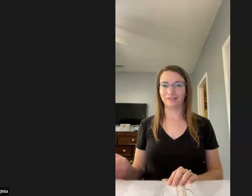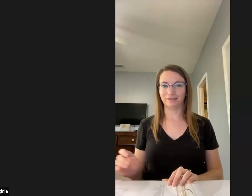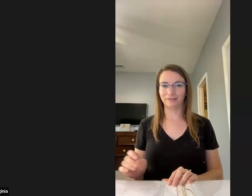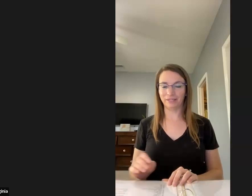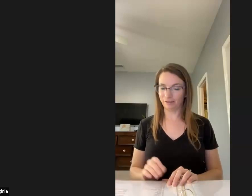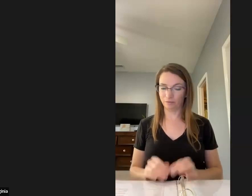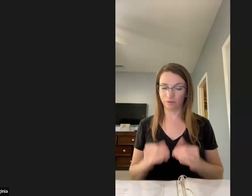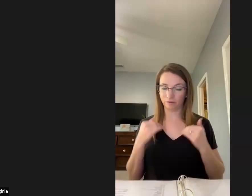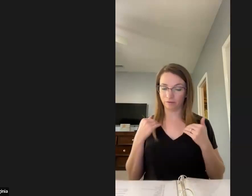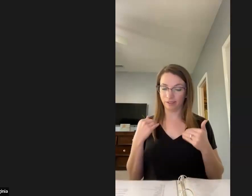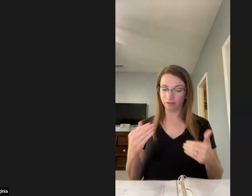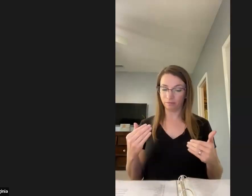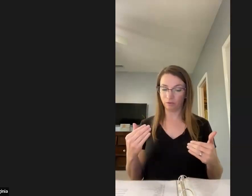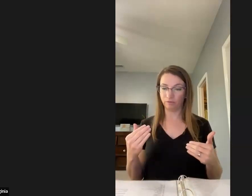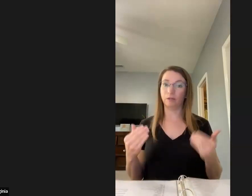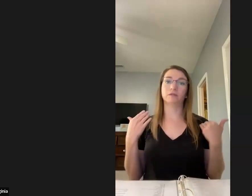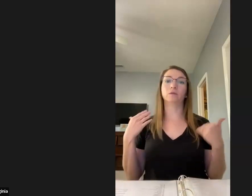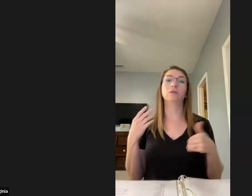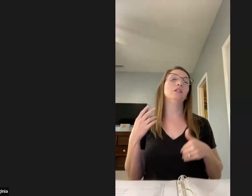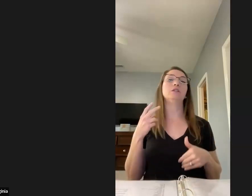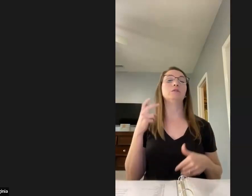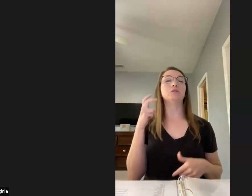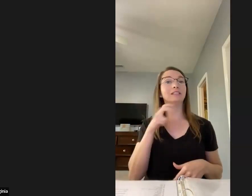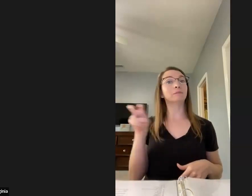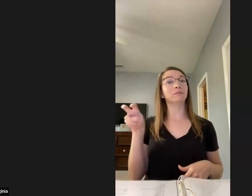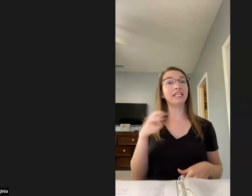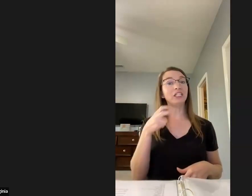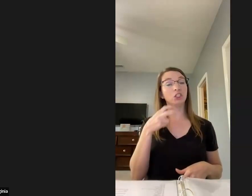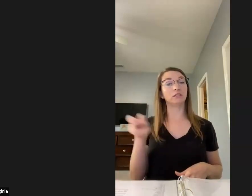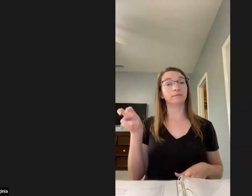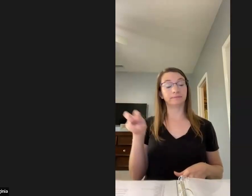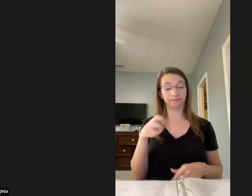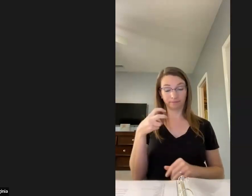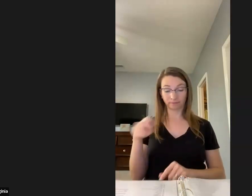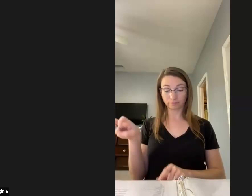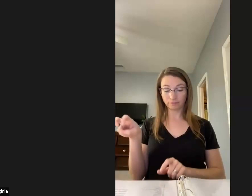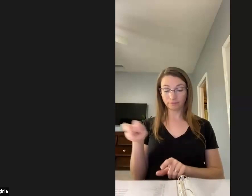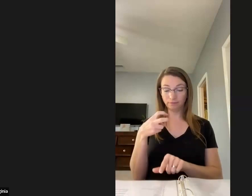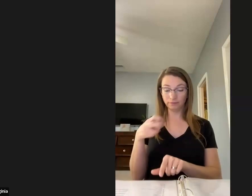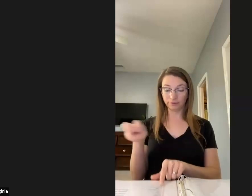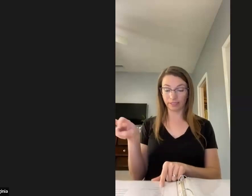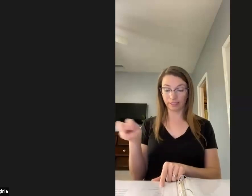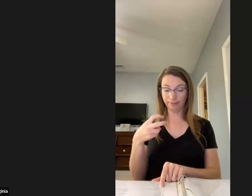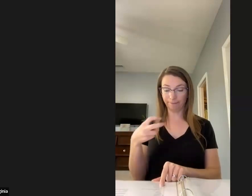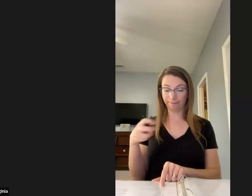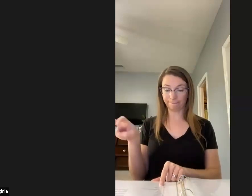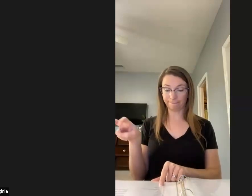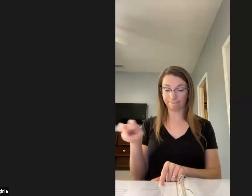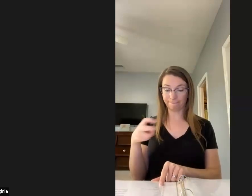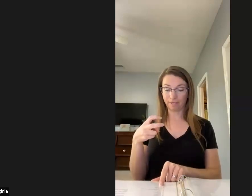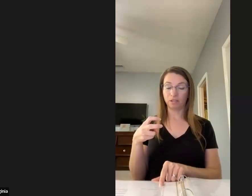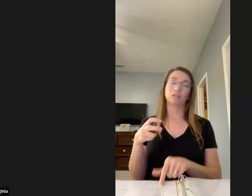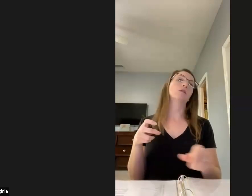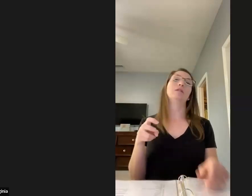All right. Well, let's move on. So we're gonna do transportation. Okay. So this